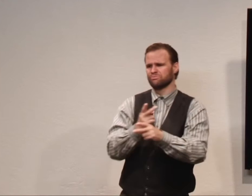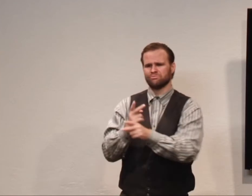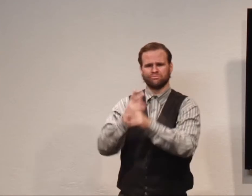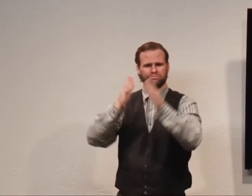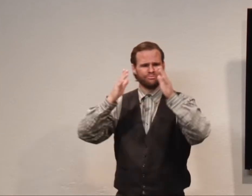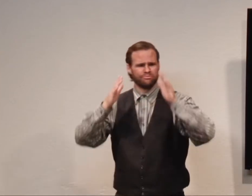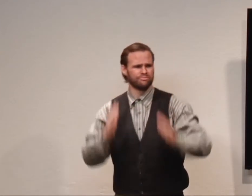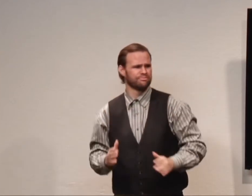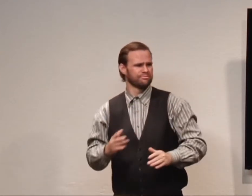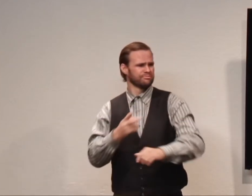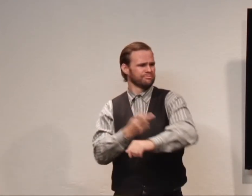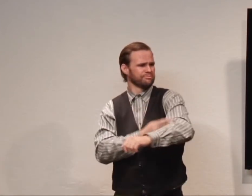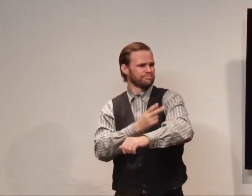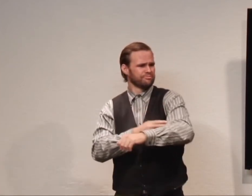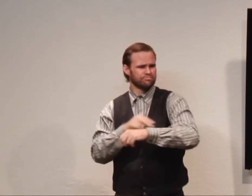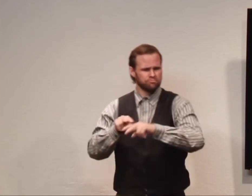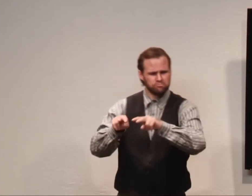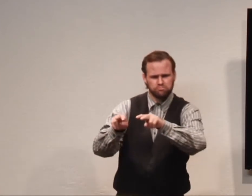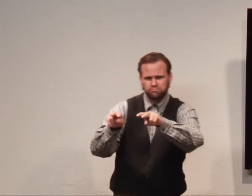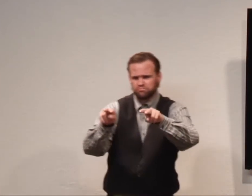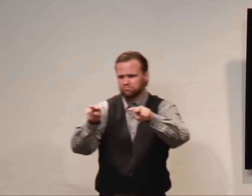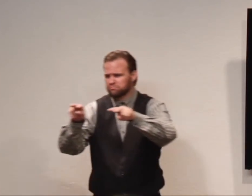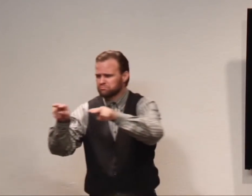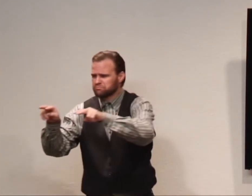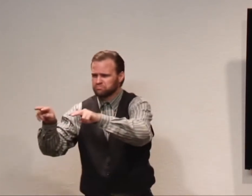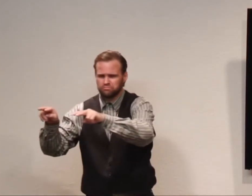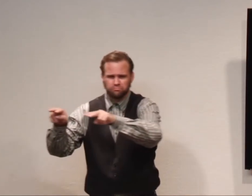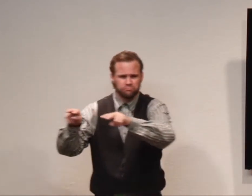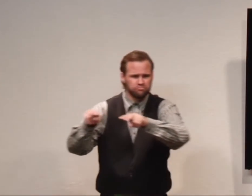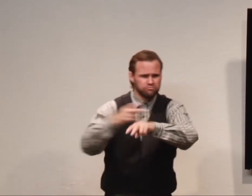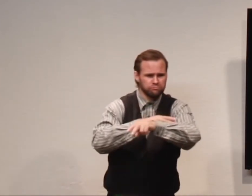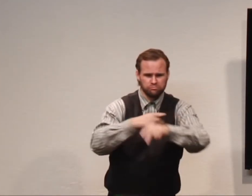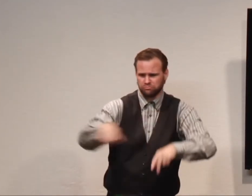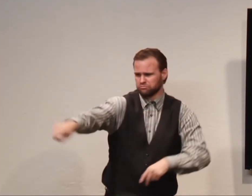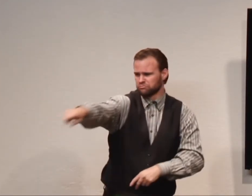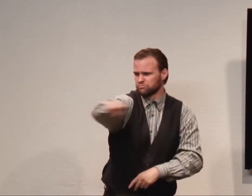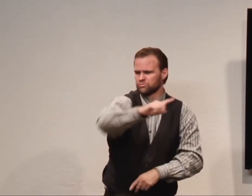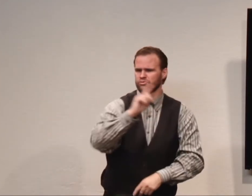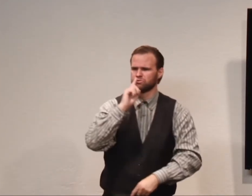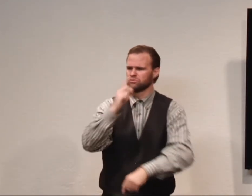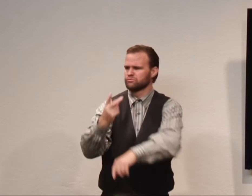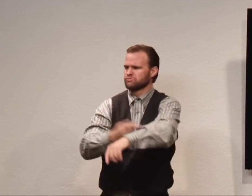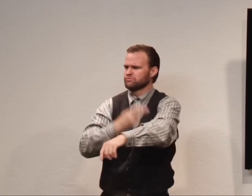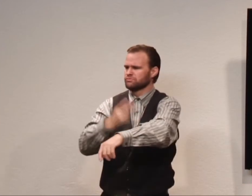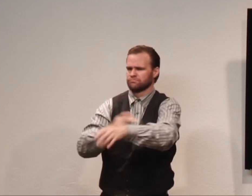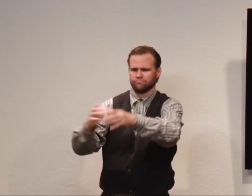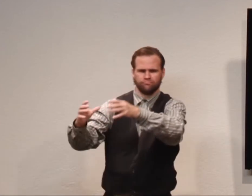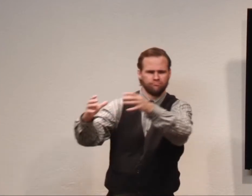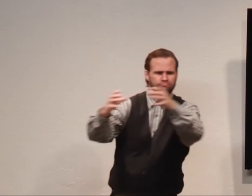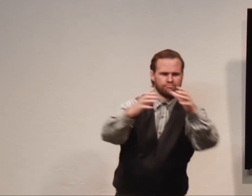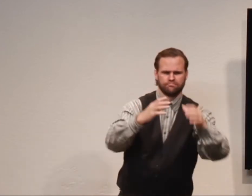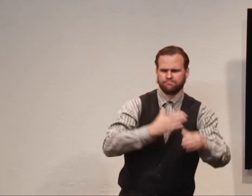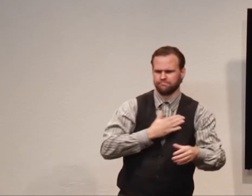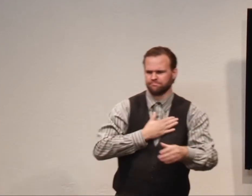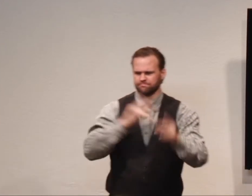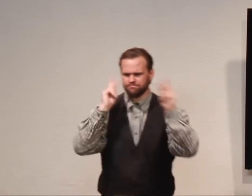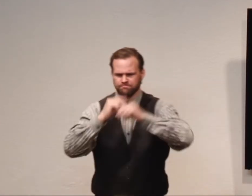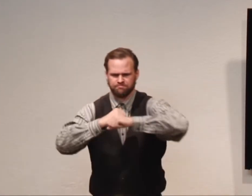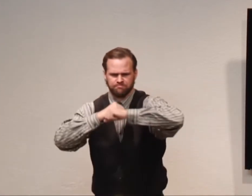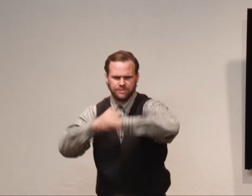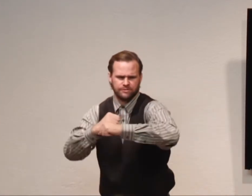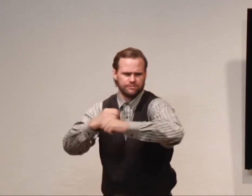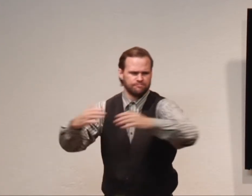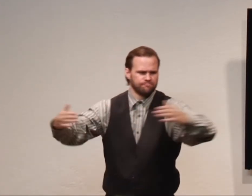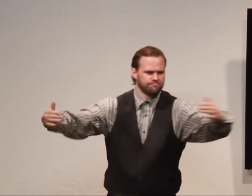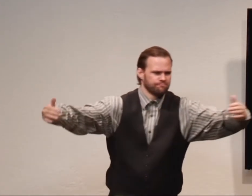Jesus also is the good shepherd. You read about this and you can see the corresponding verses in John and